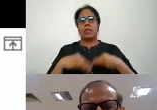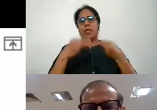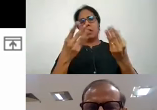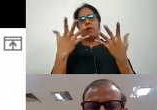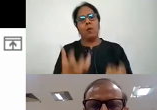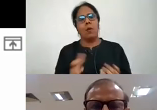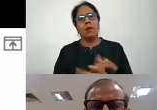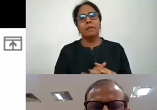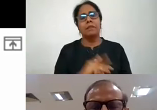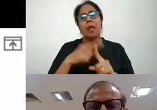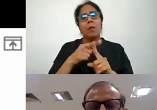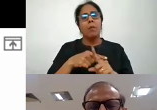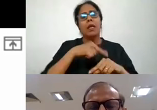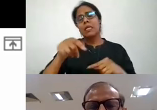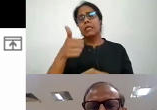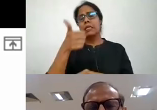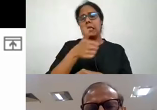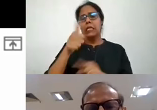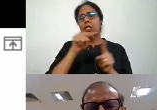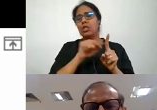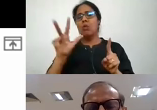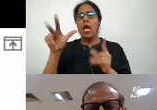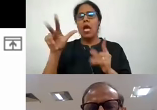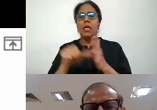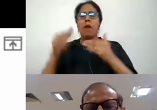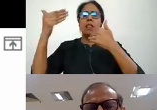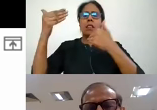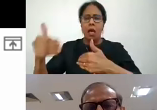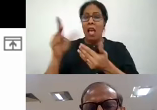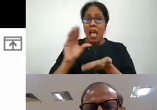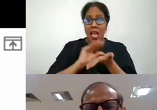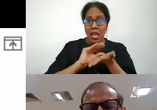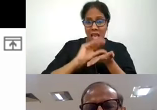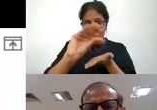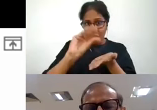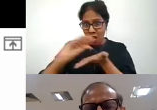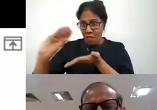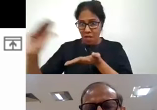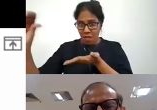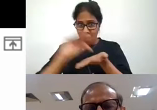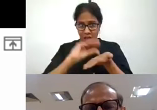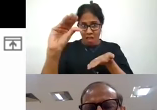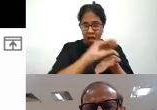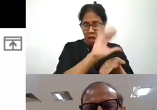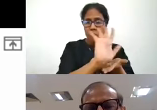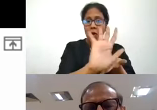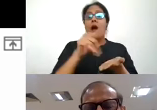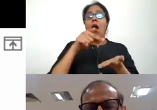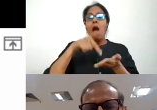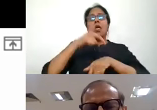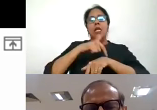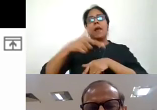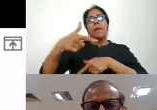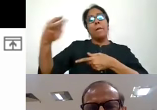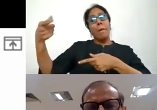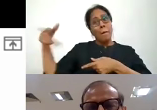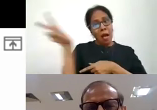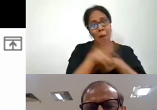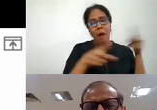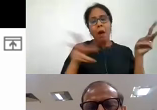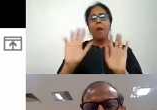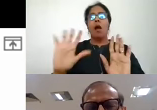period of around six to eight months. But given the investment of 8,000 in, you know, 1,000 million hotspot,